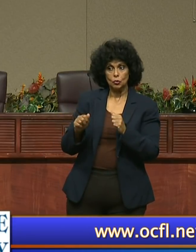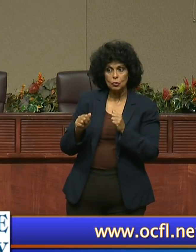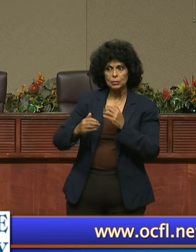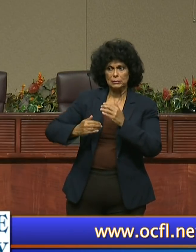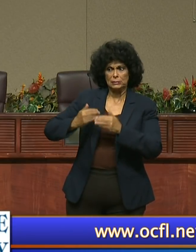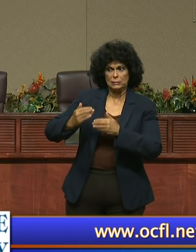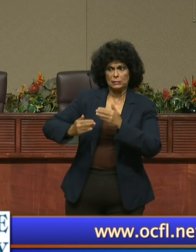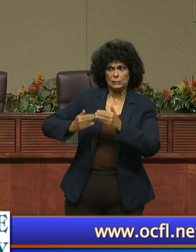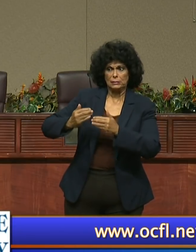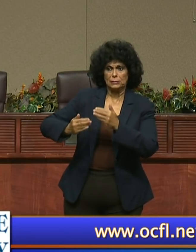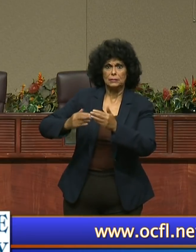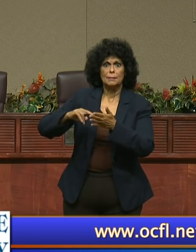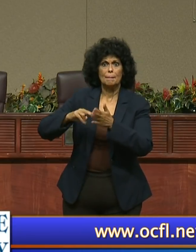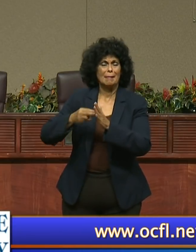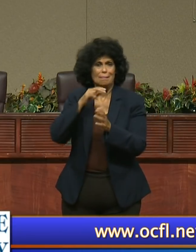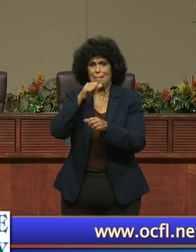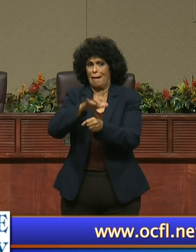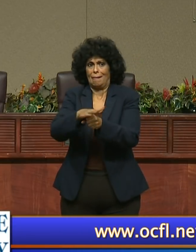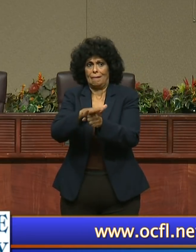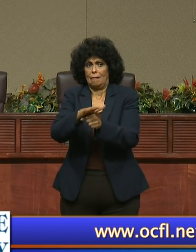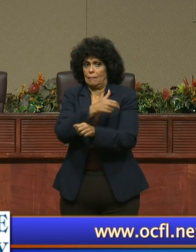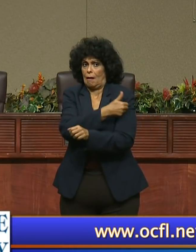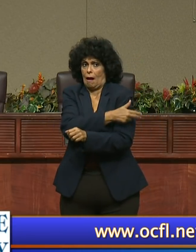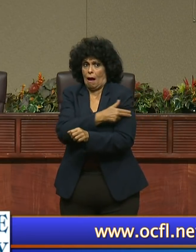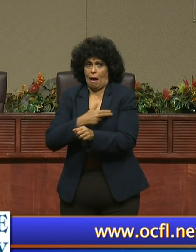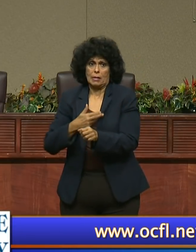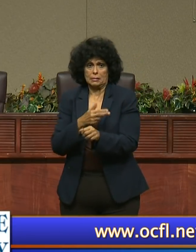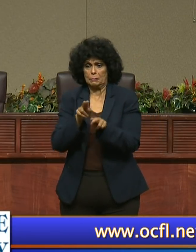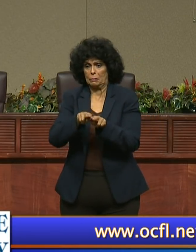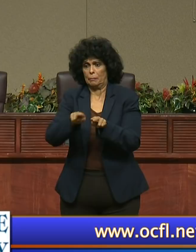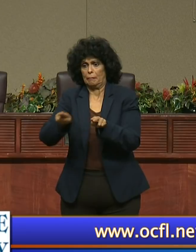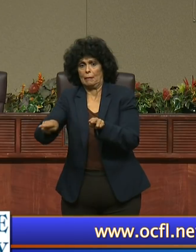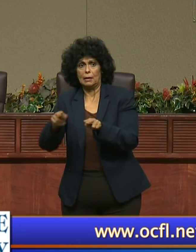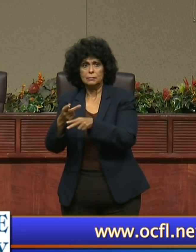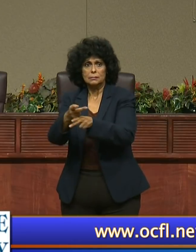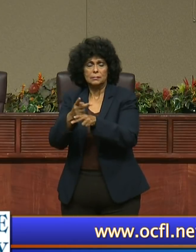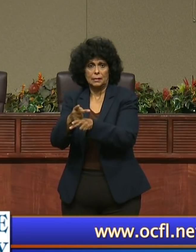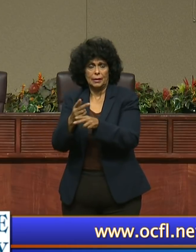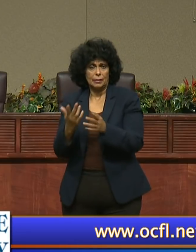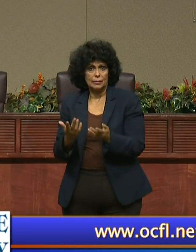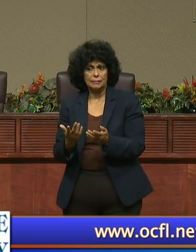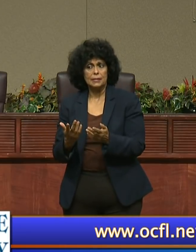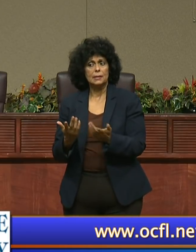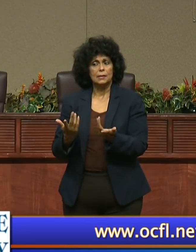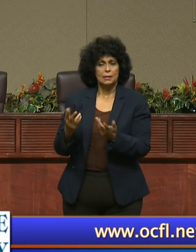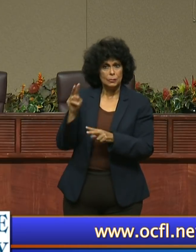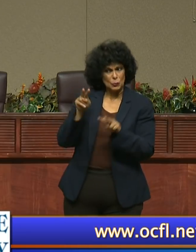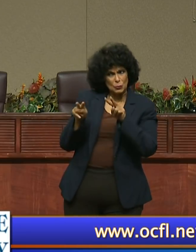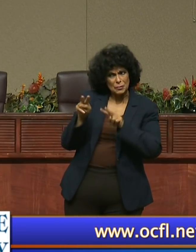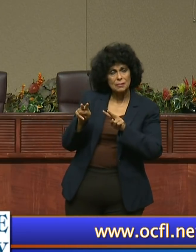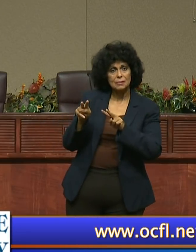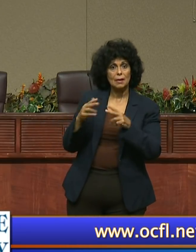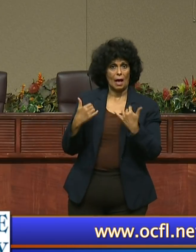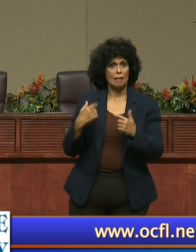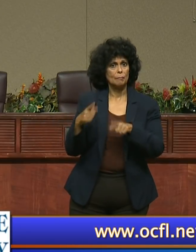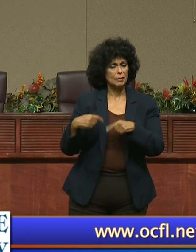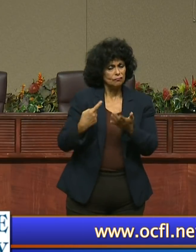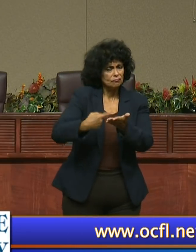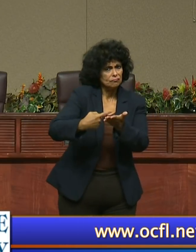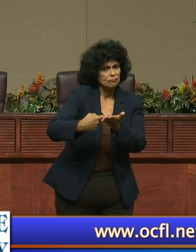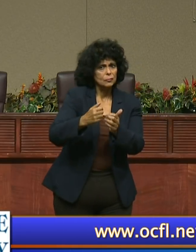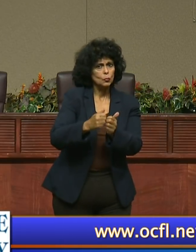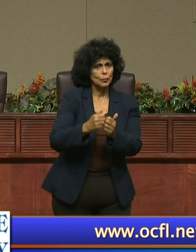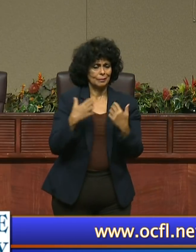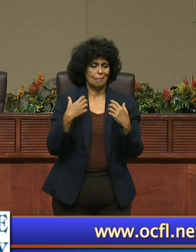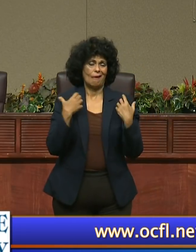hospital beds. And I have been in continuous conversation with our healthcare executives here in the